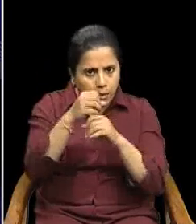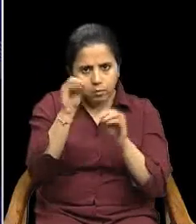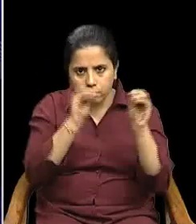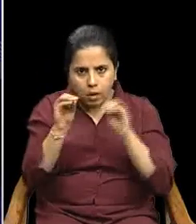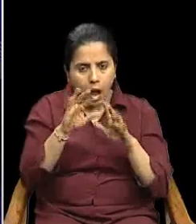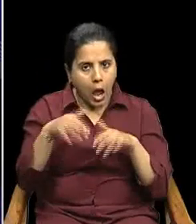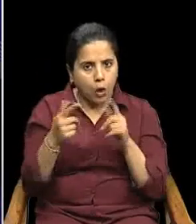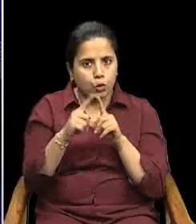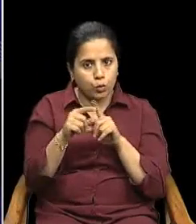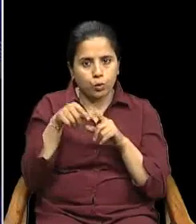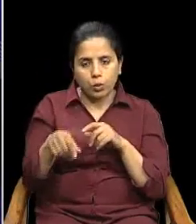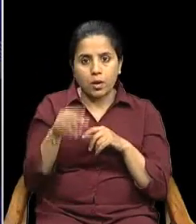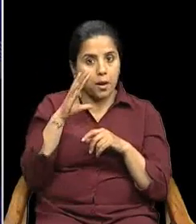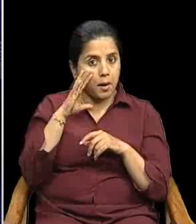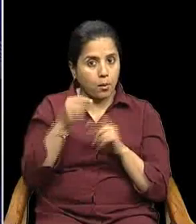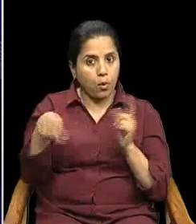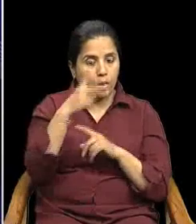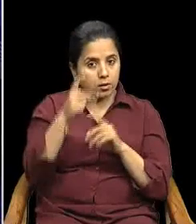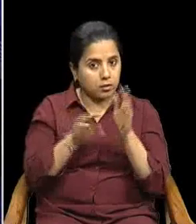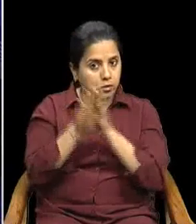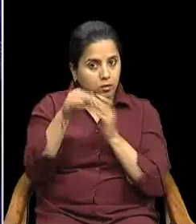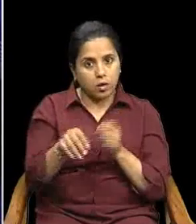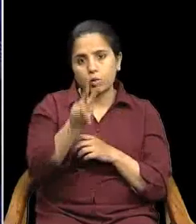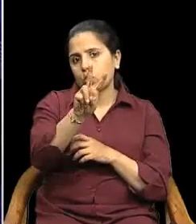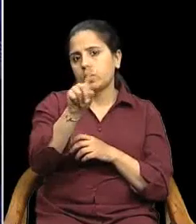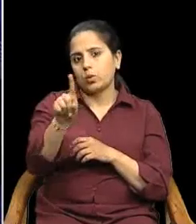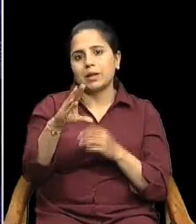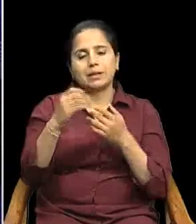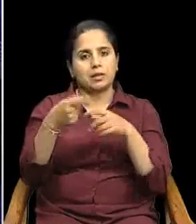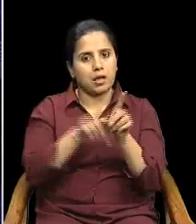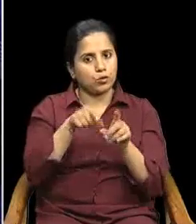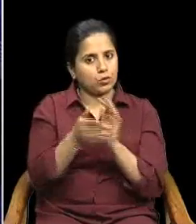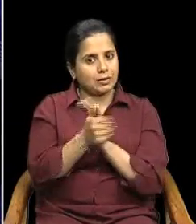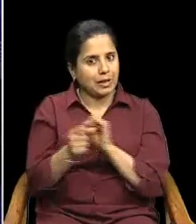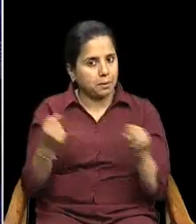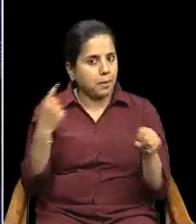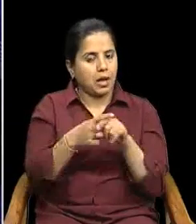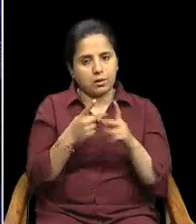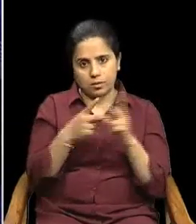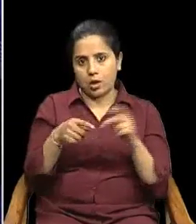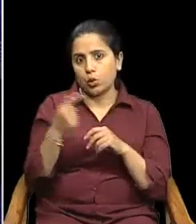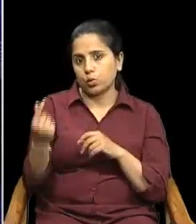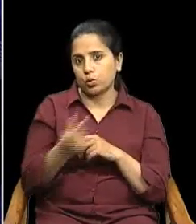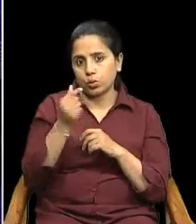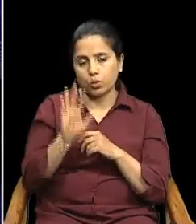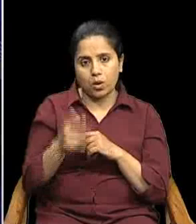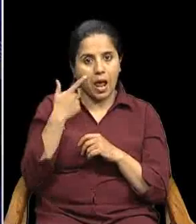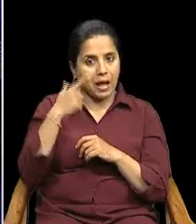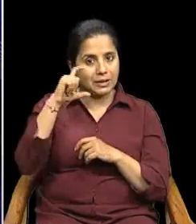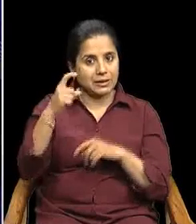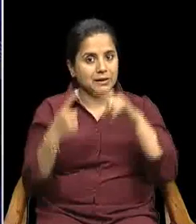significant in the development of 21st century skills. The use of